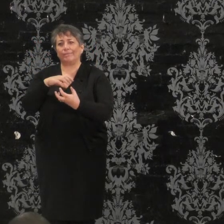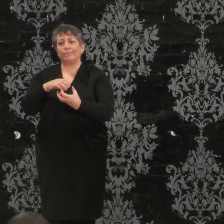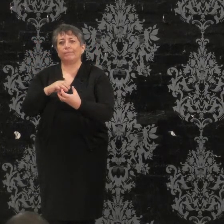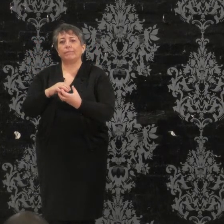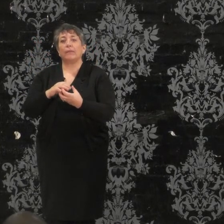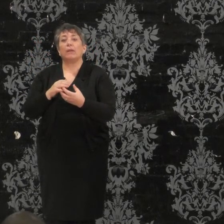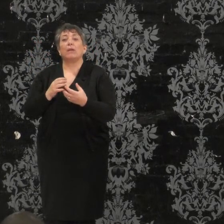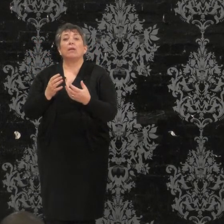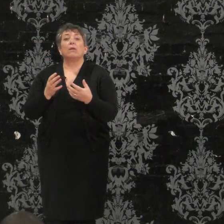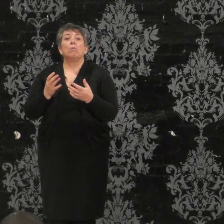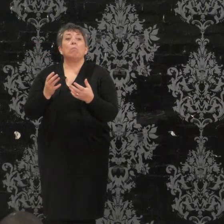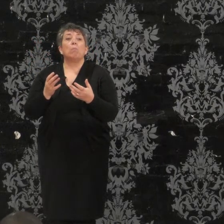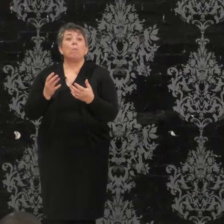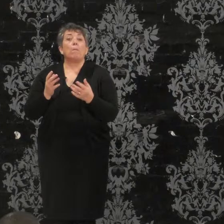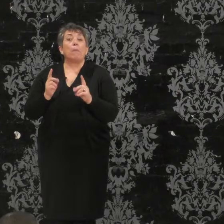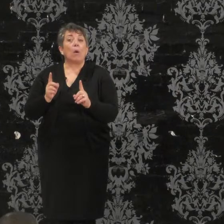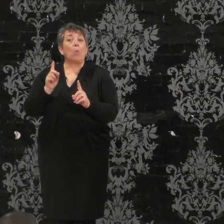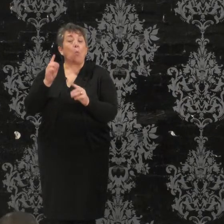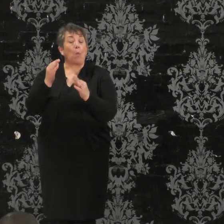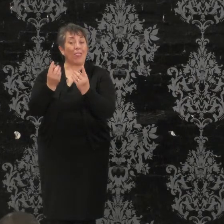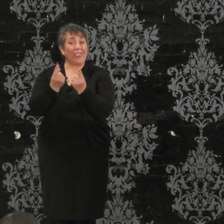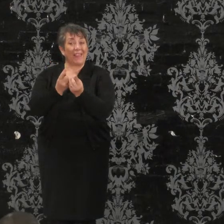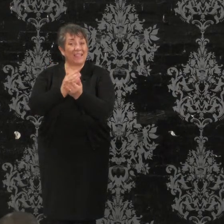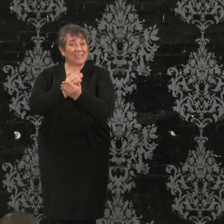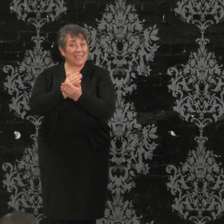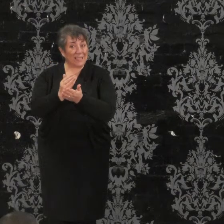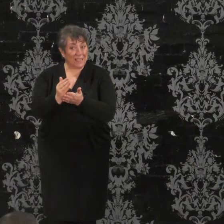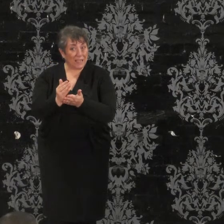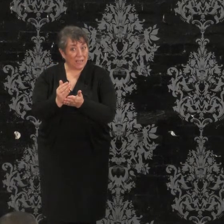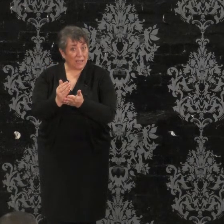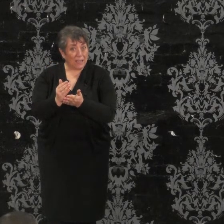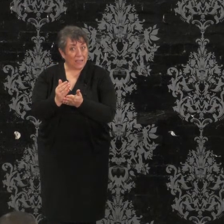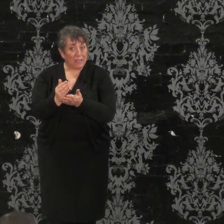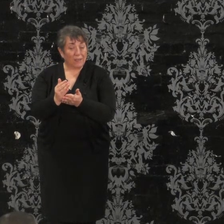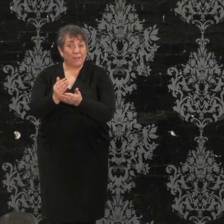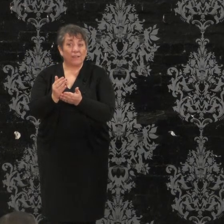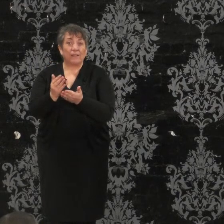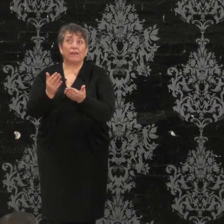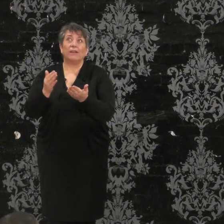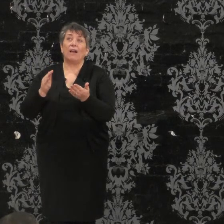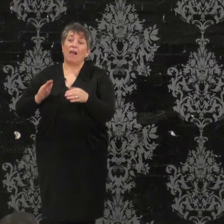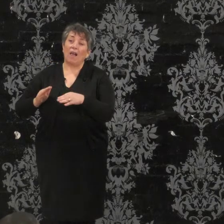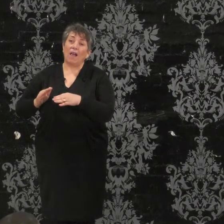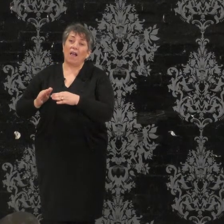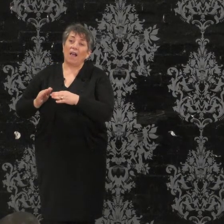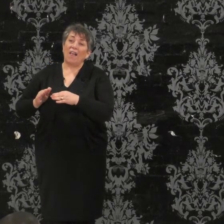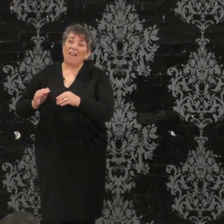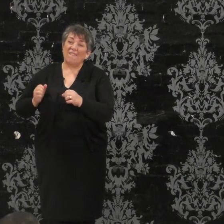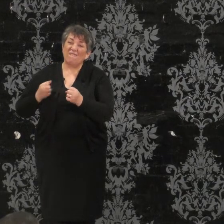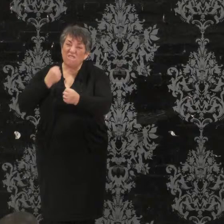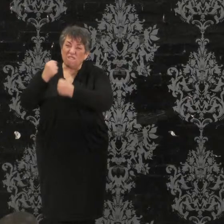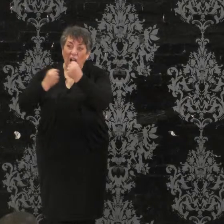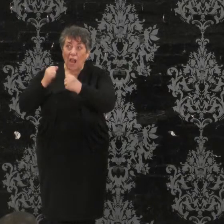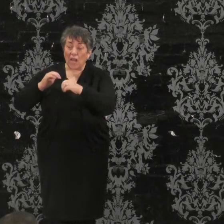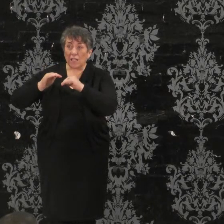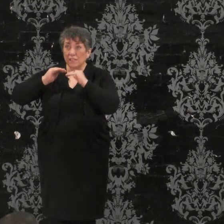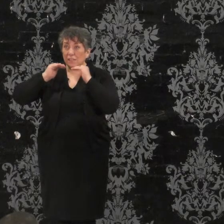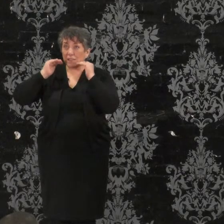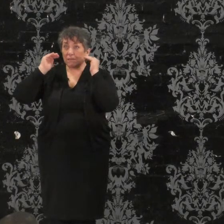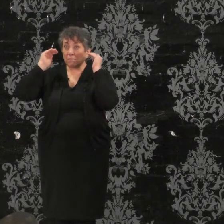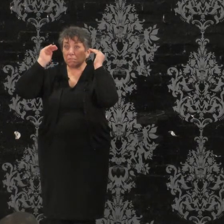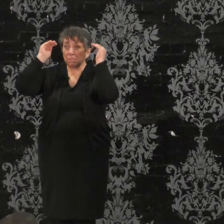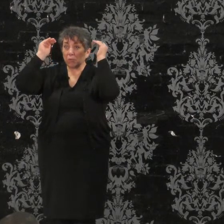clear is that the level of violence impacting young Londoners remains far,